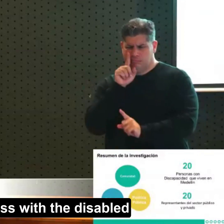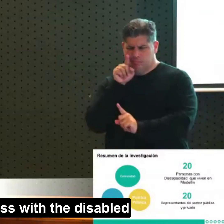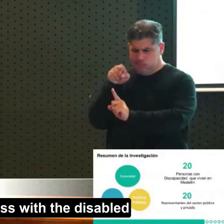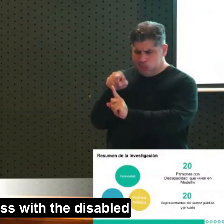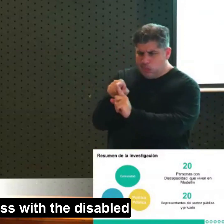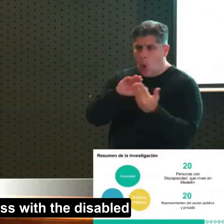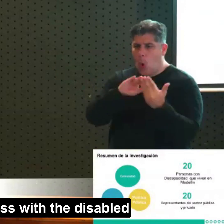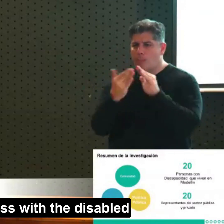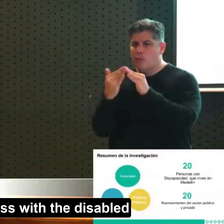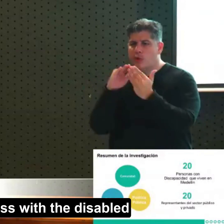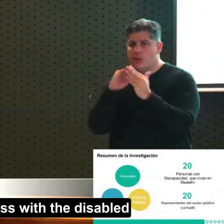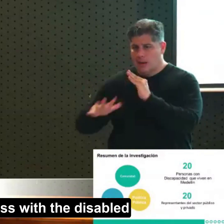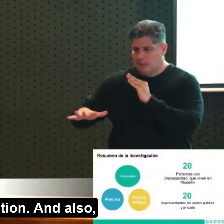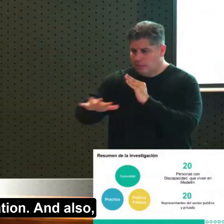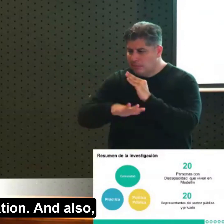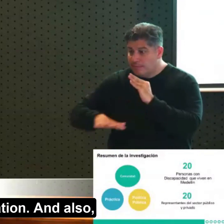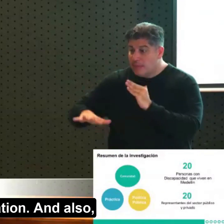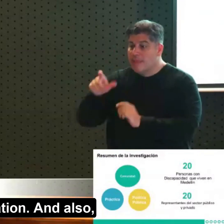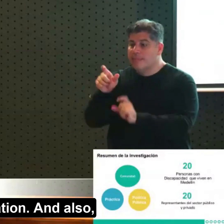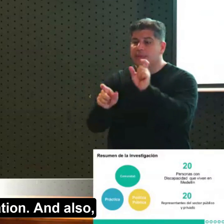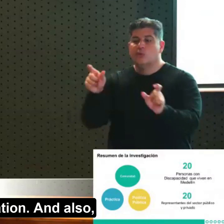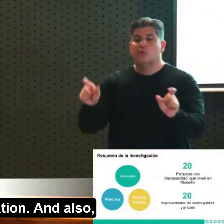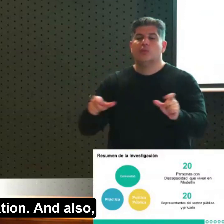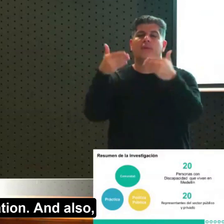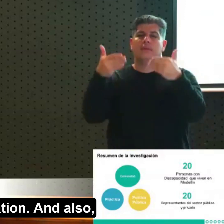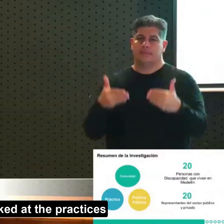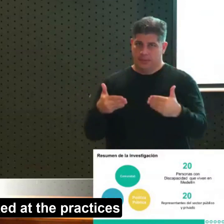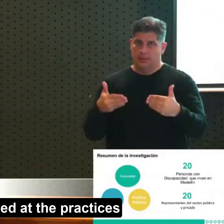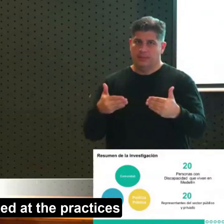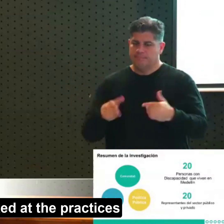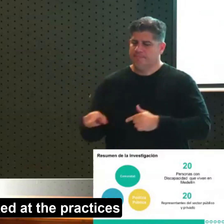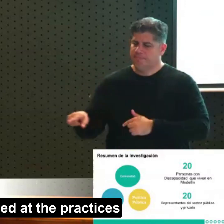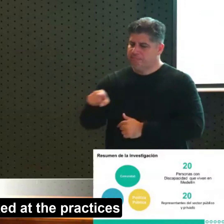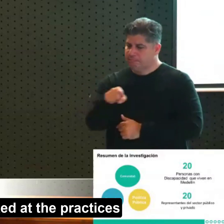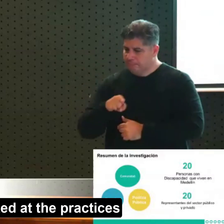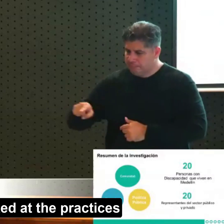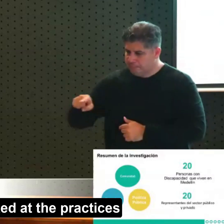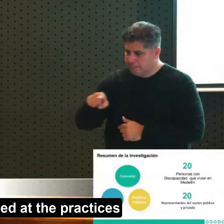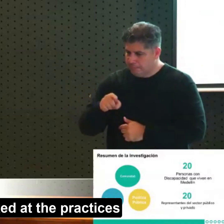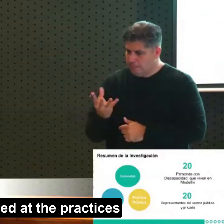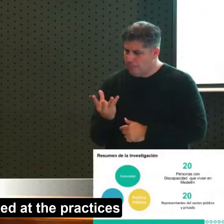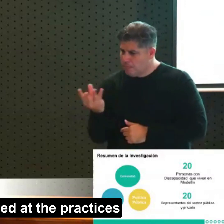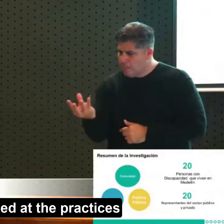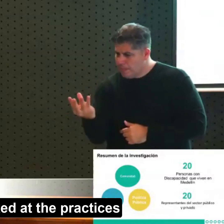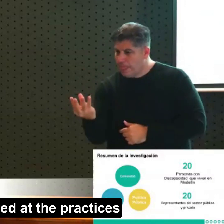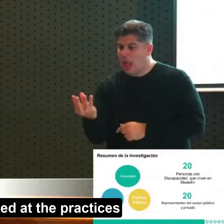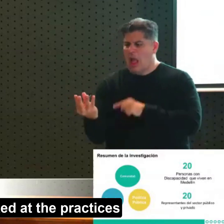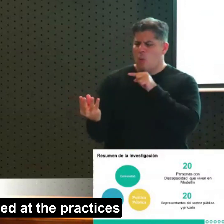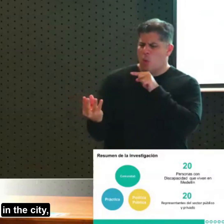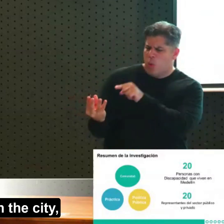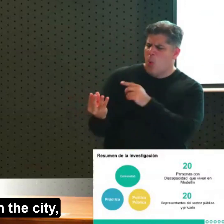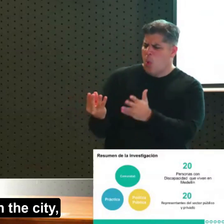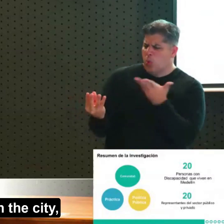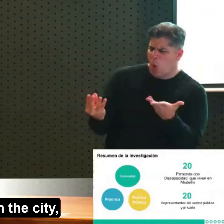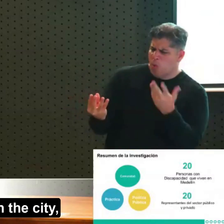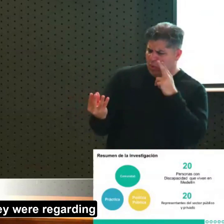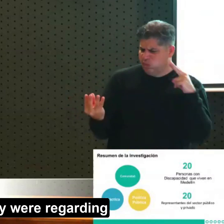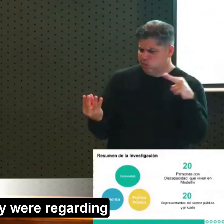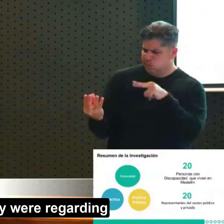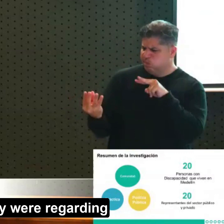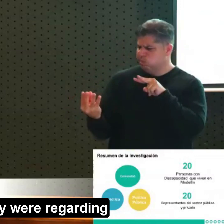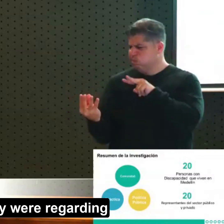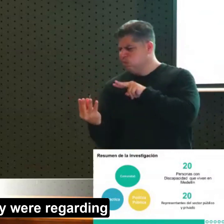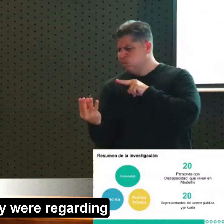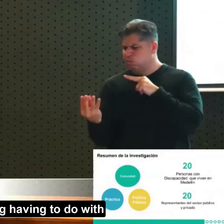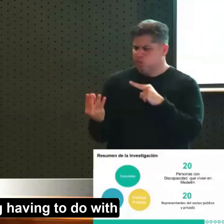the entire process with the disabled population. And also we looked at the practices in the city, what